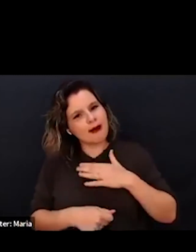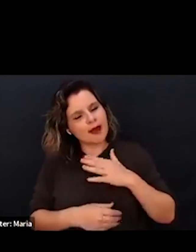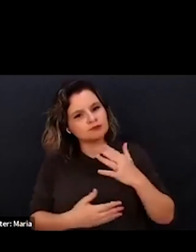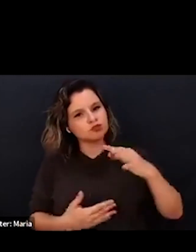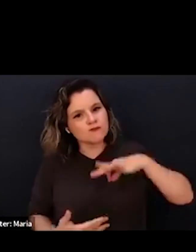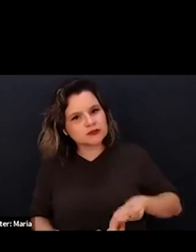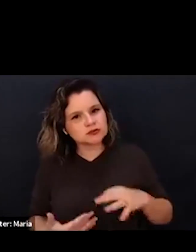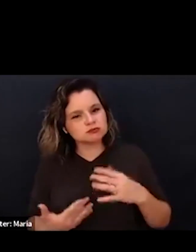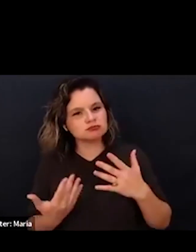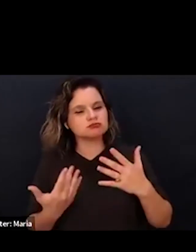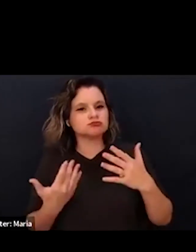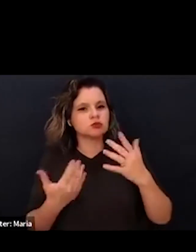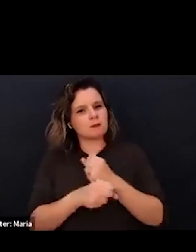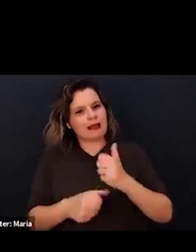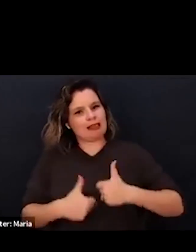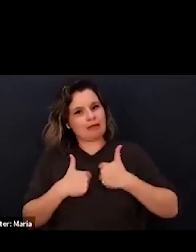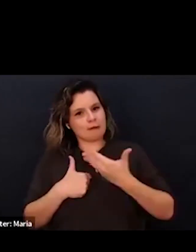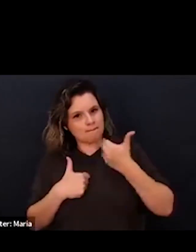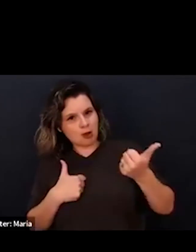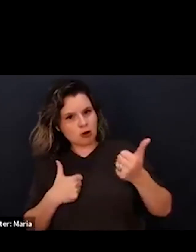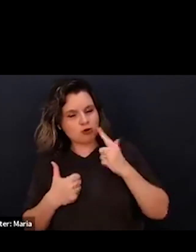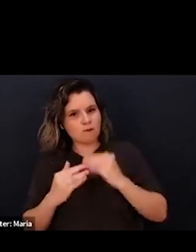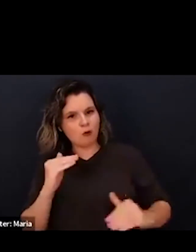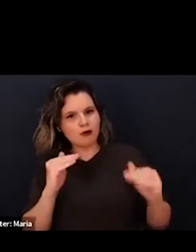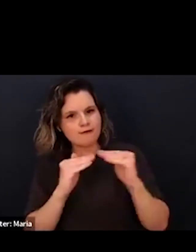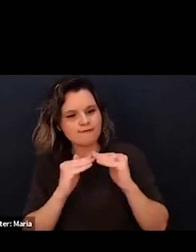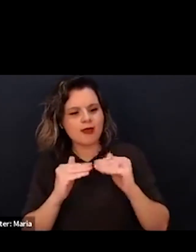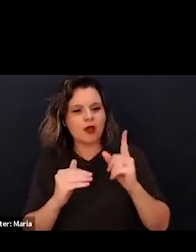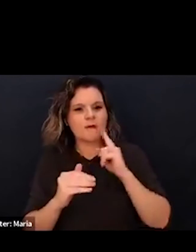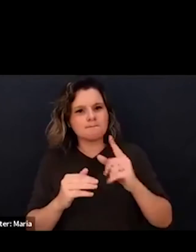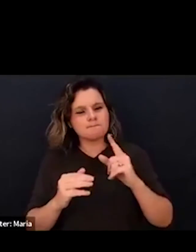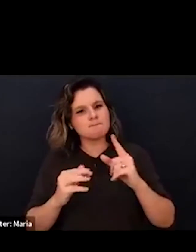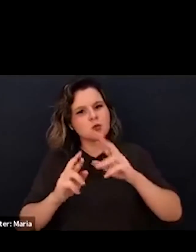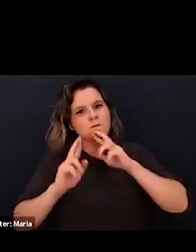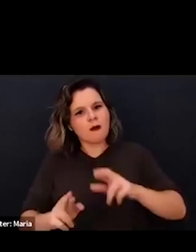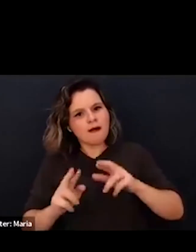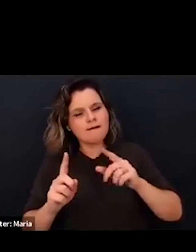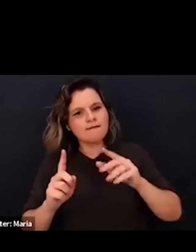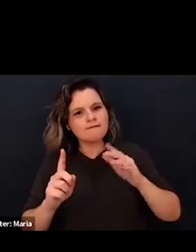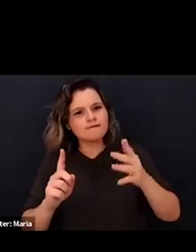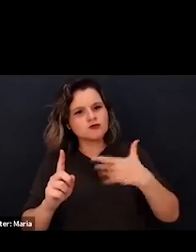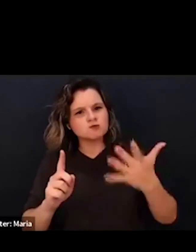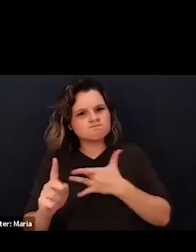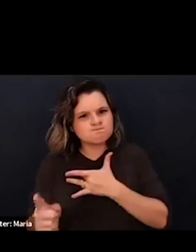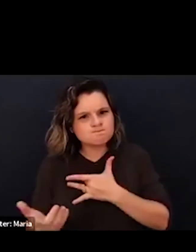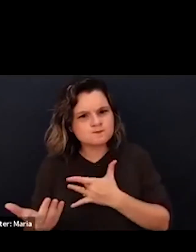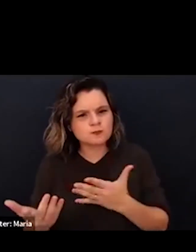had to make life better and fairer and be responsive to the